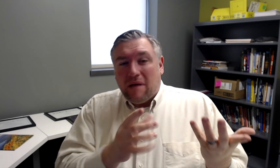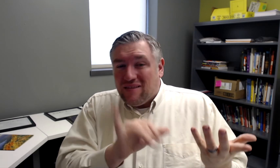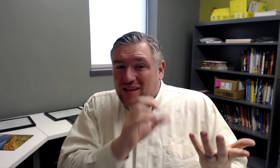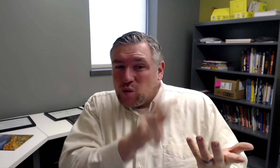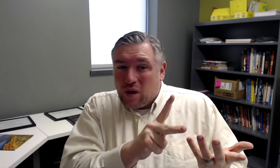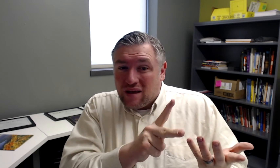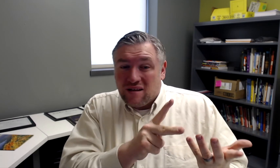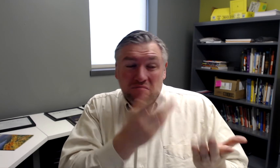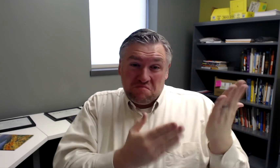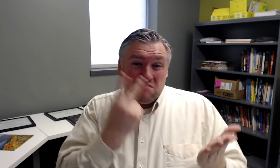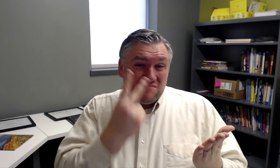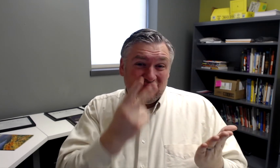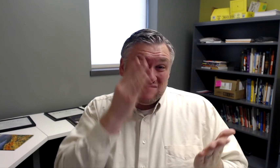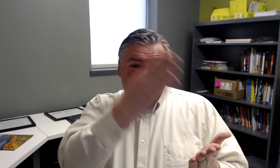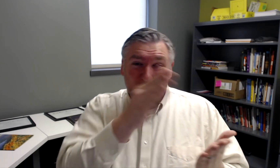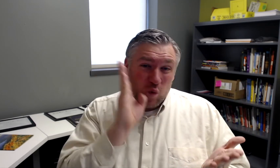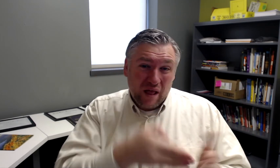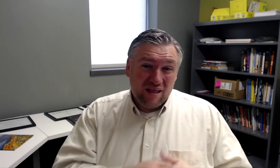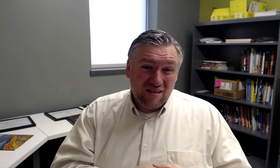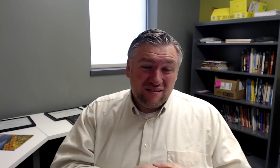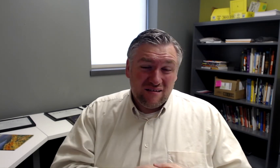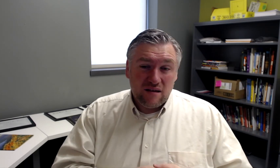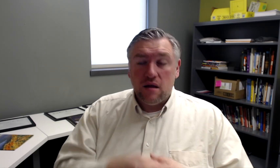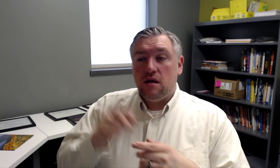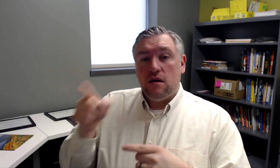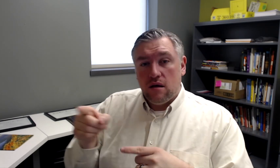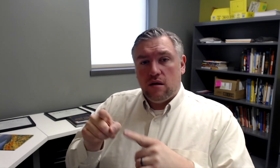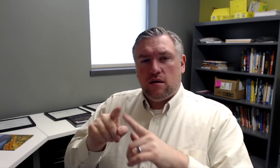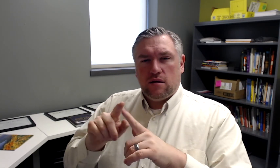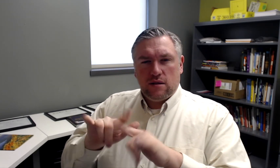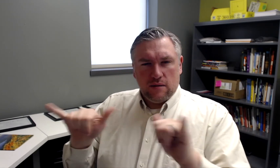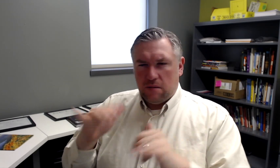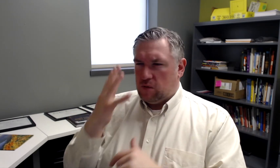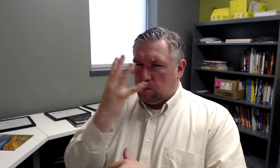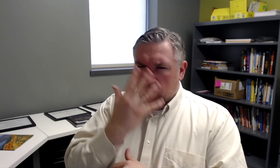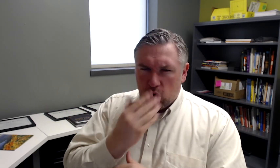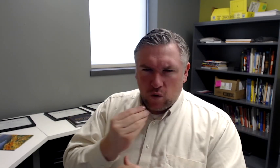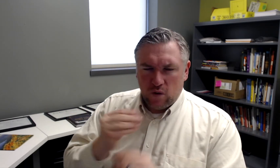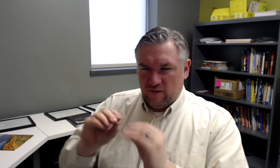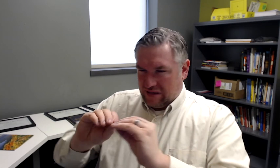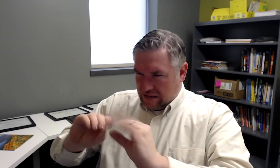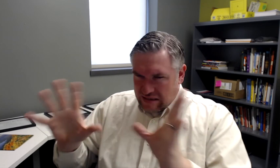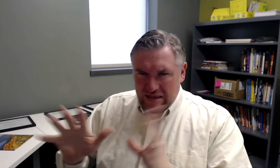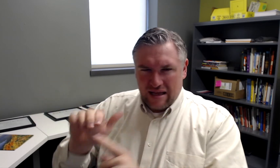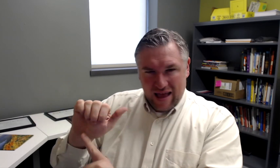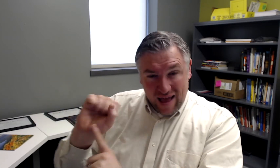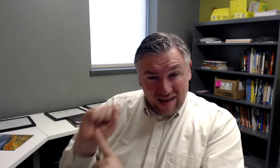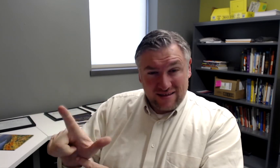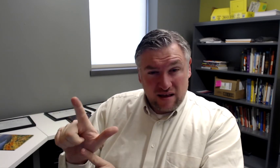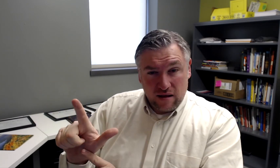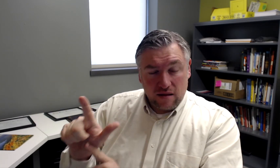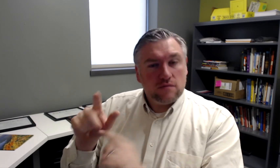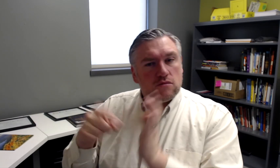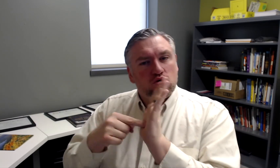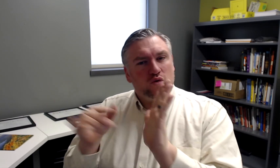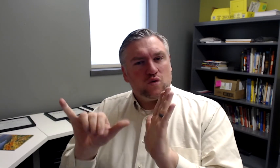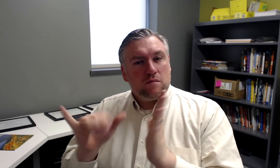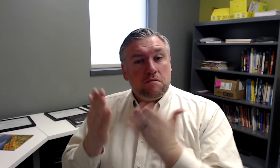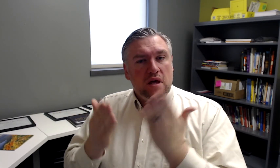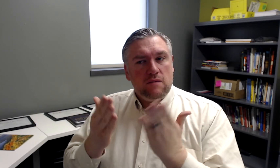lexicalized. And it's okay, because they might see that in the future. Same time, the beautiful, clear ASL we want to